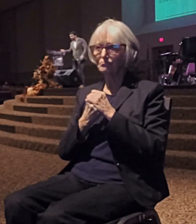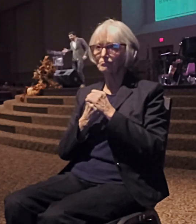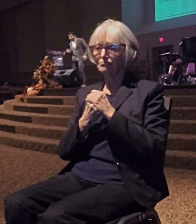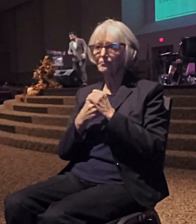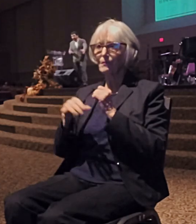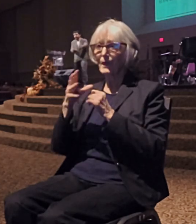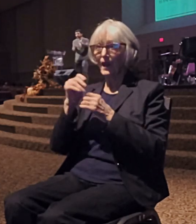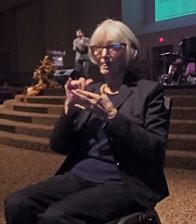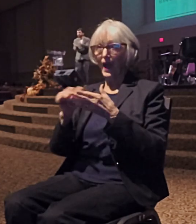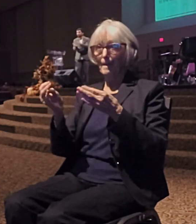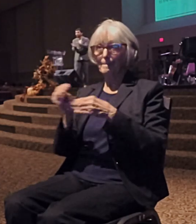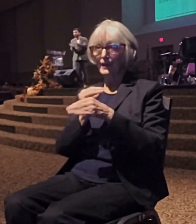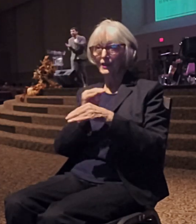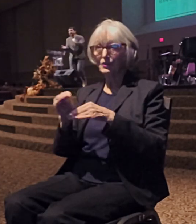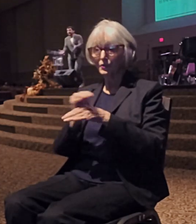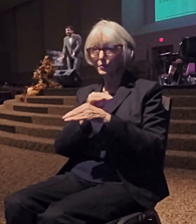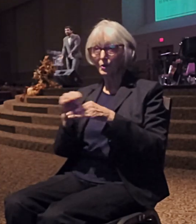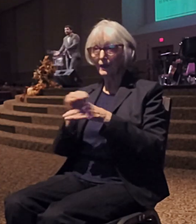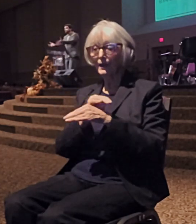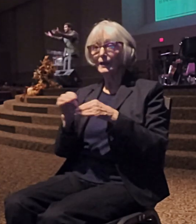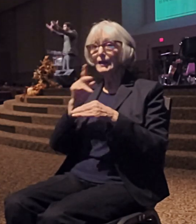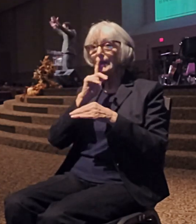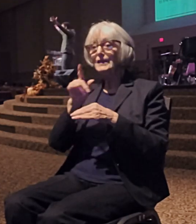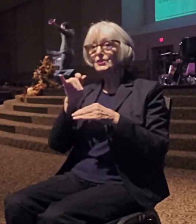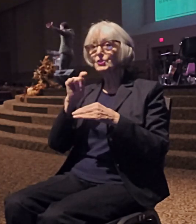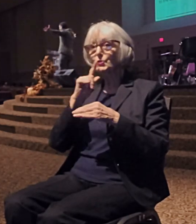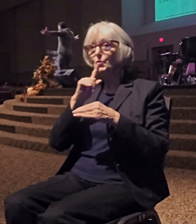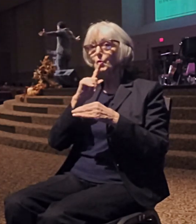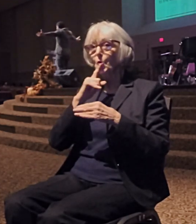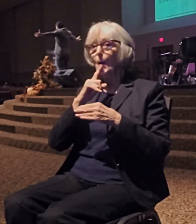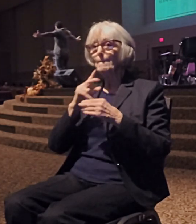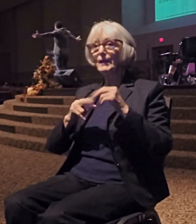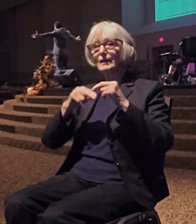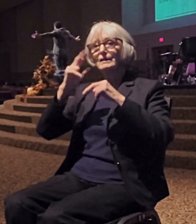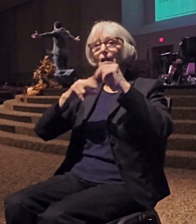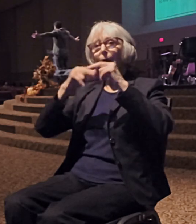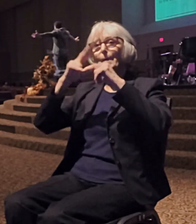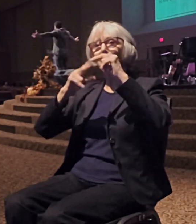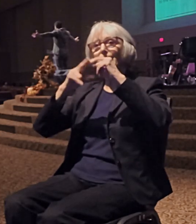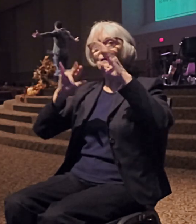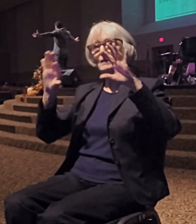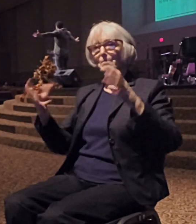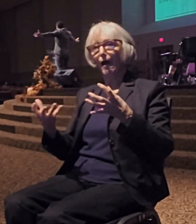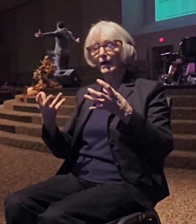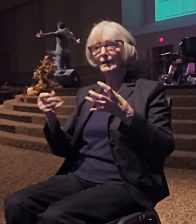And that ministry at its core, it is to build up the body of Christ.